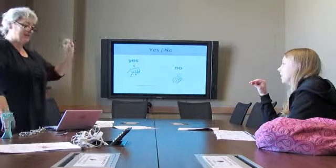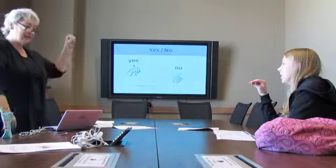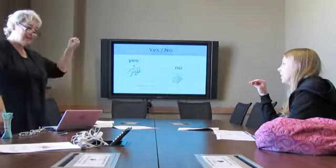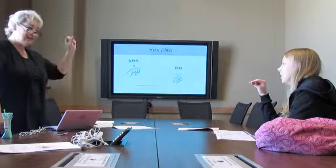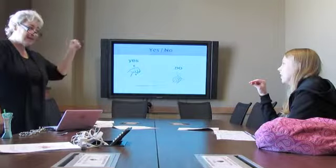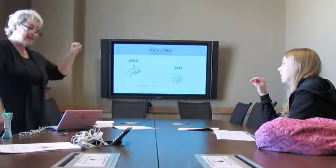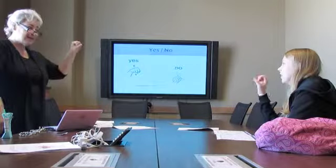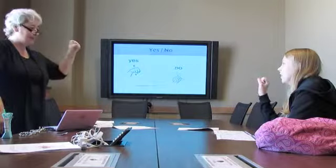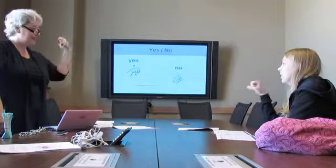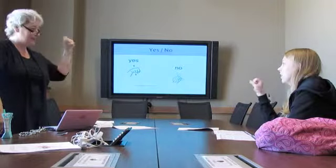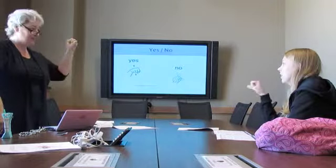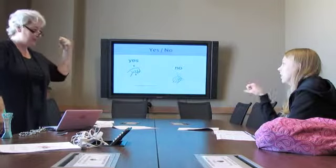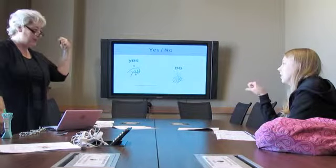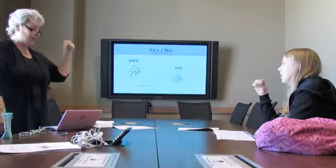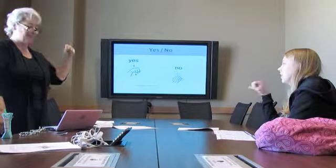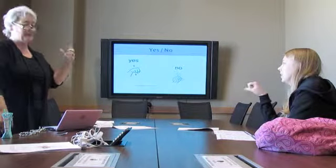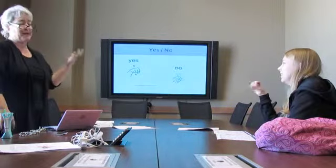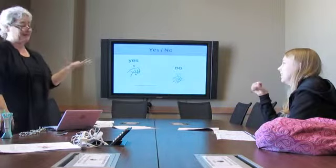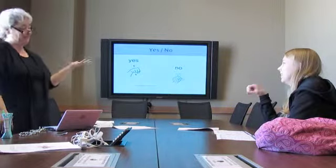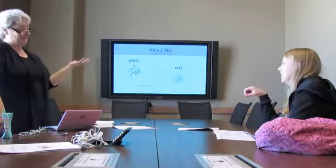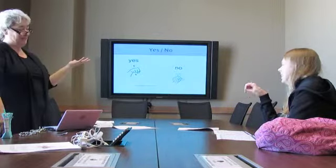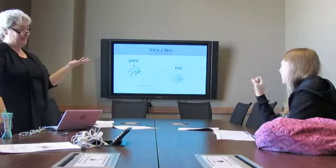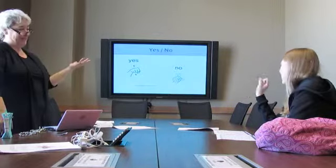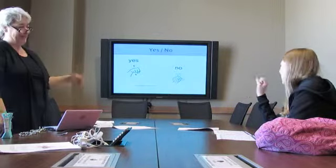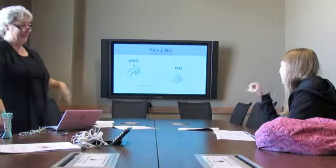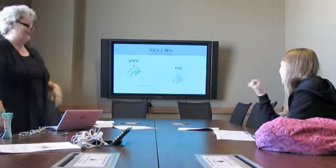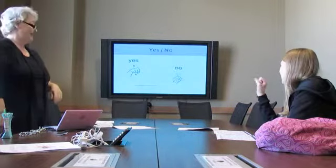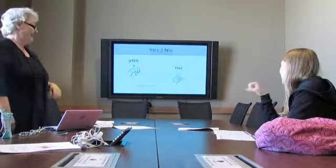this is yes, this should be no, but it's not.